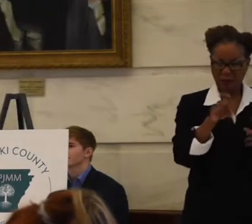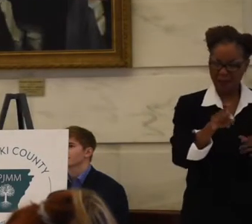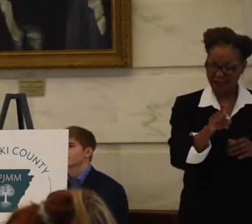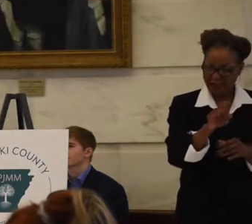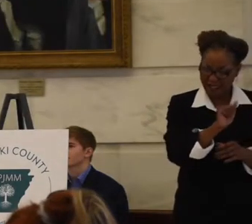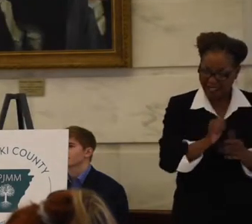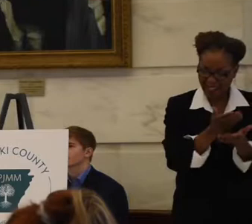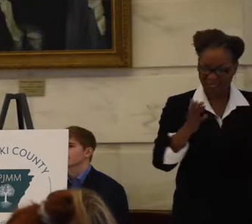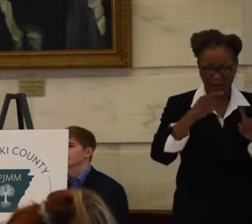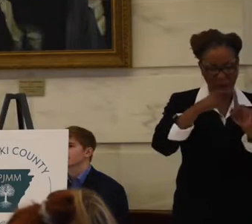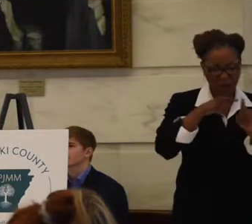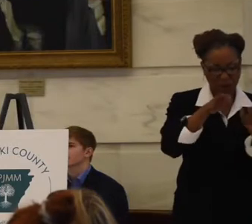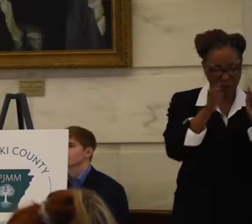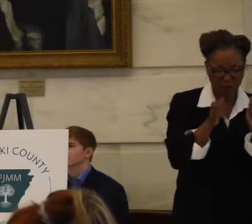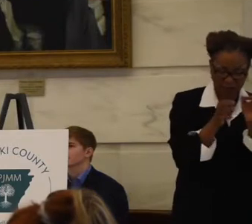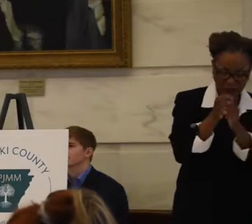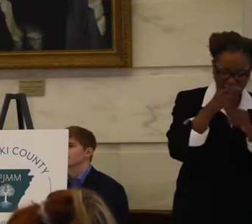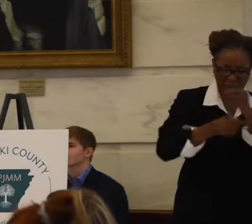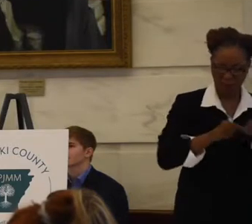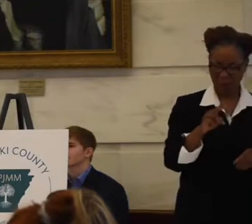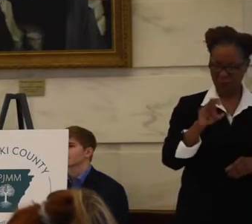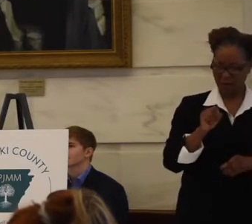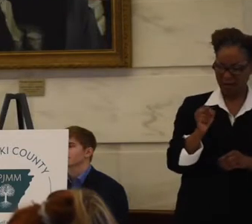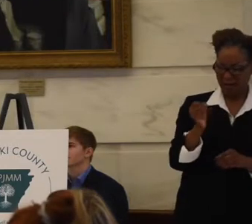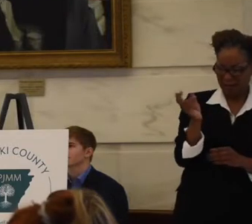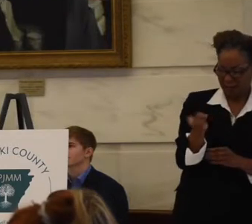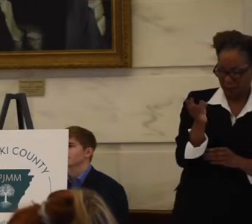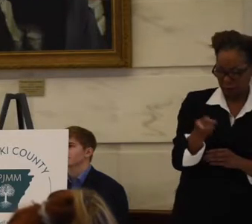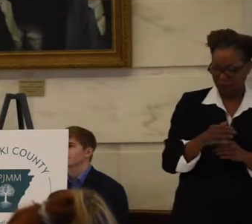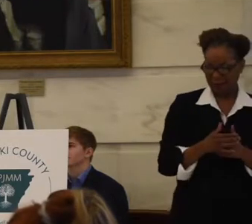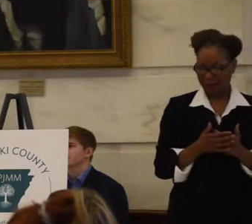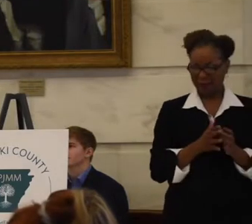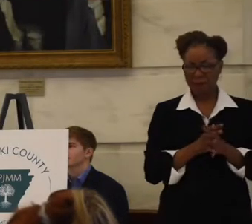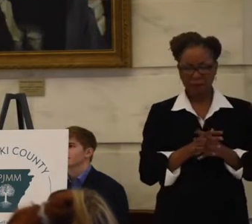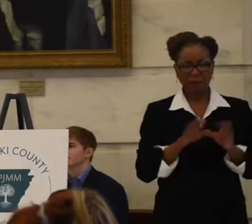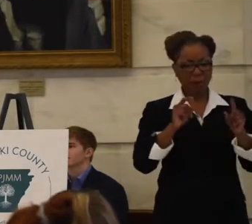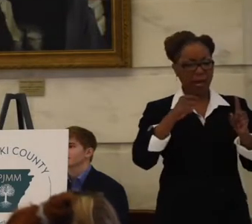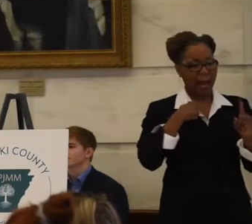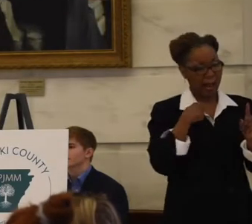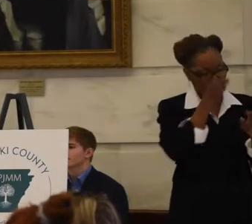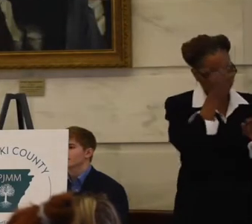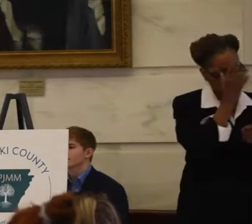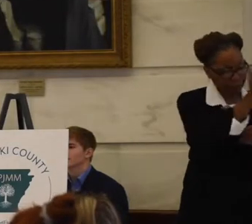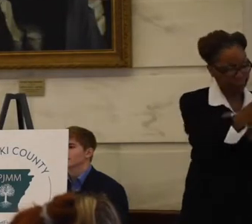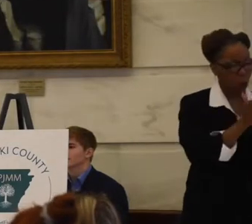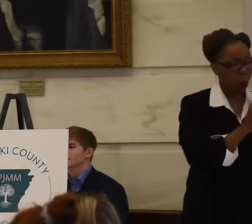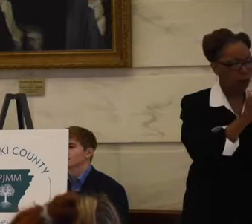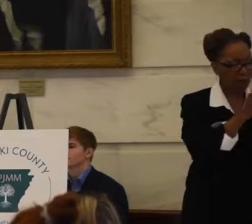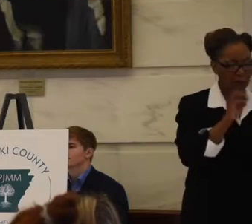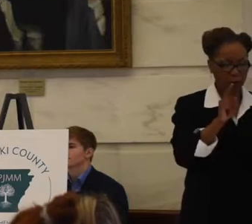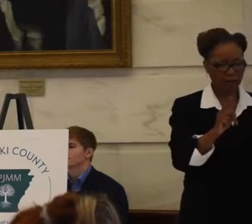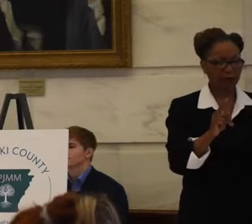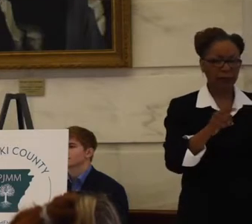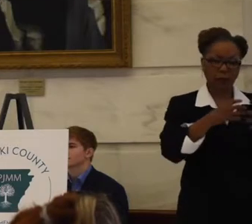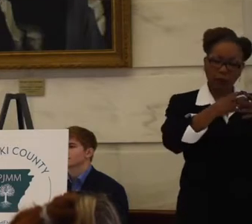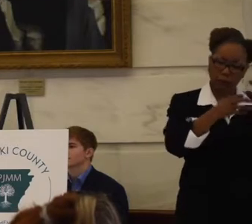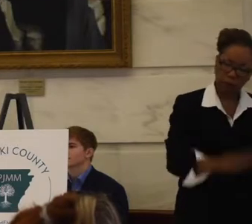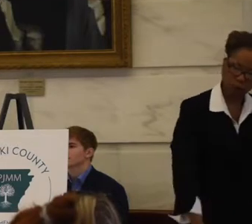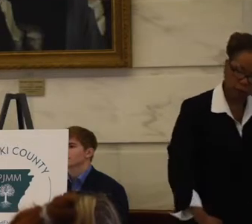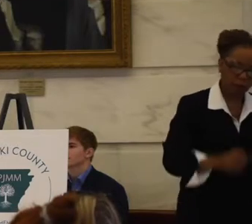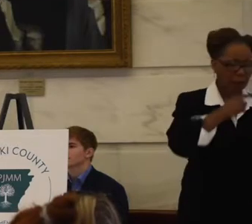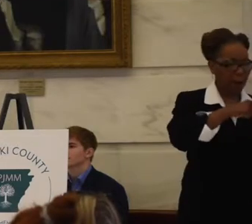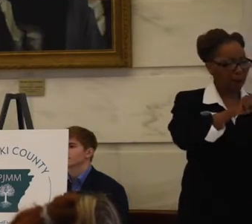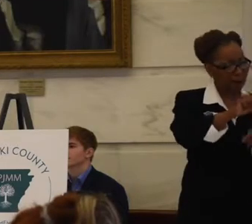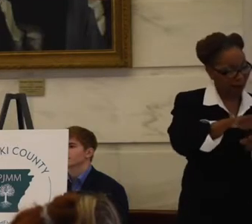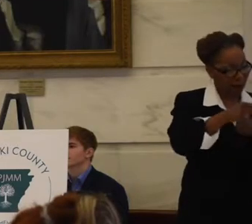anything positive you can say about U.S. history? And I often tell them that there are plenty of things that are